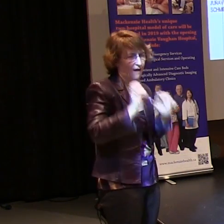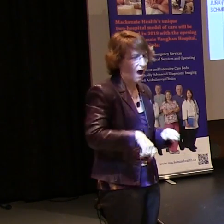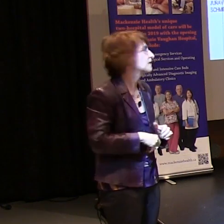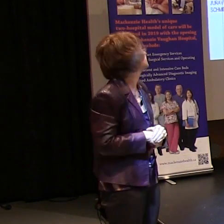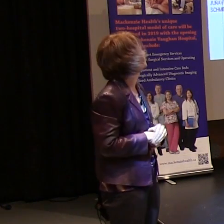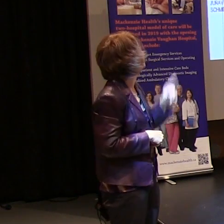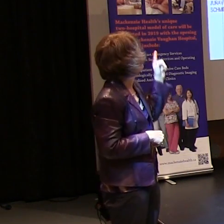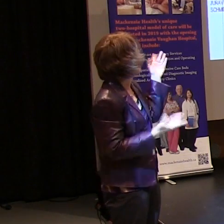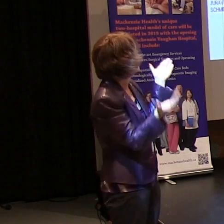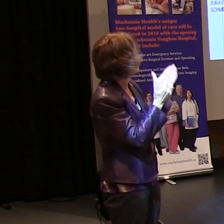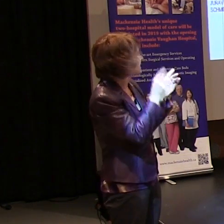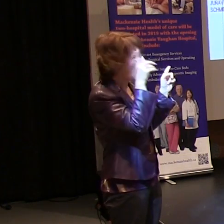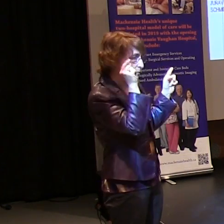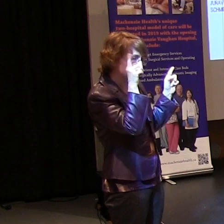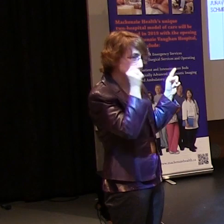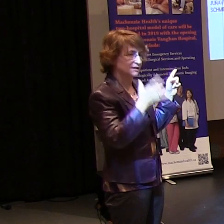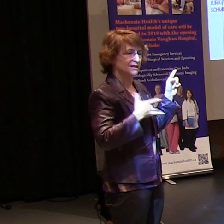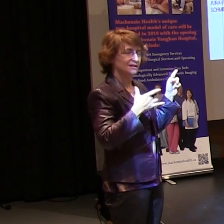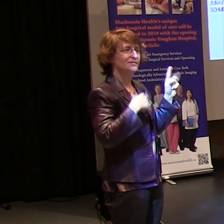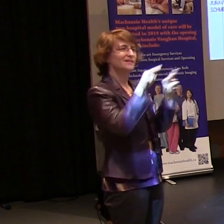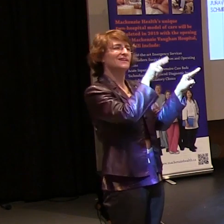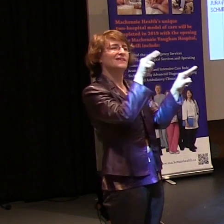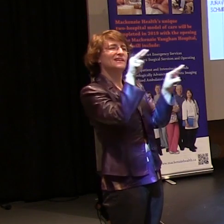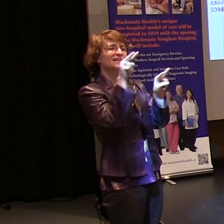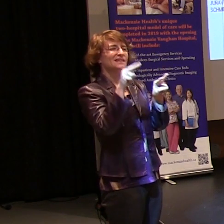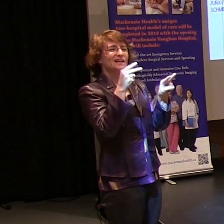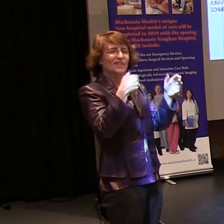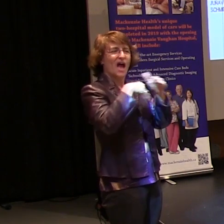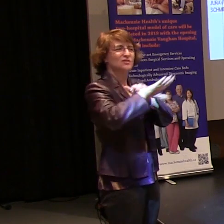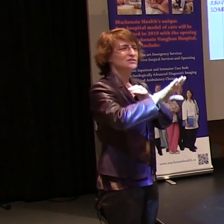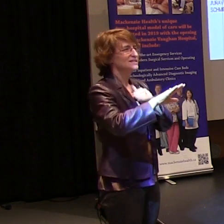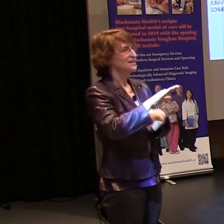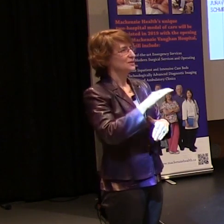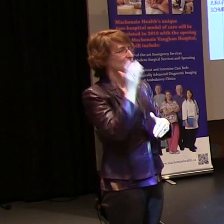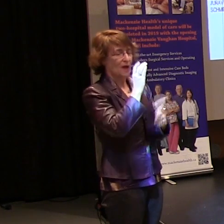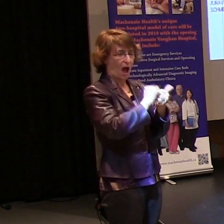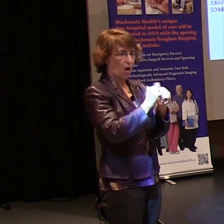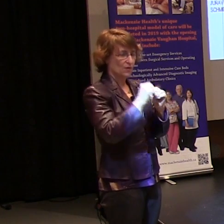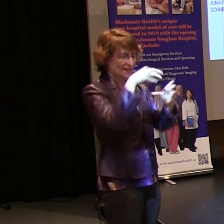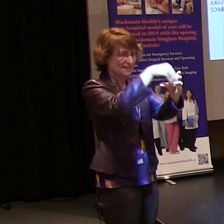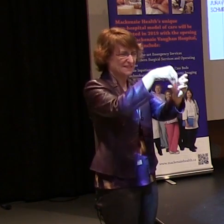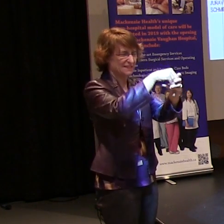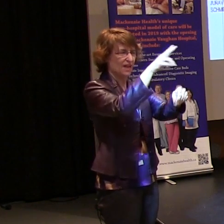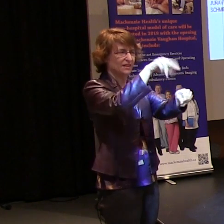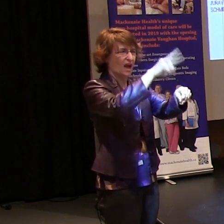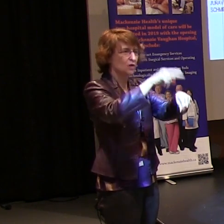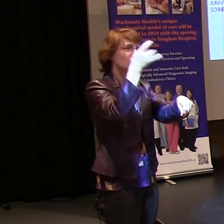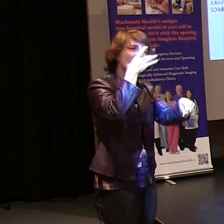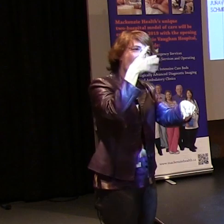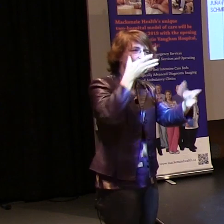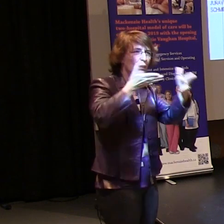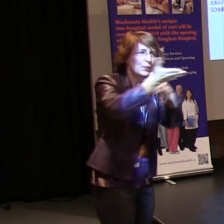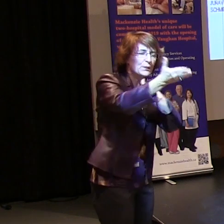in Hamilton, how welcome it's an entrance and how the relationship between the inside, how the natural light